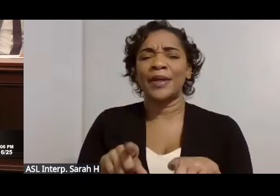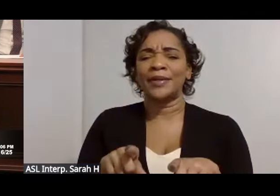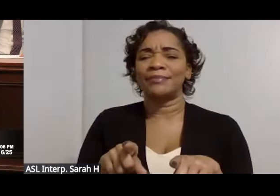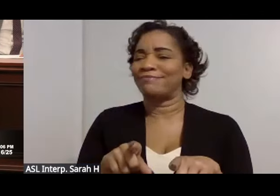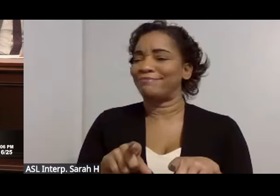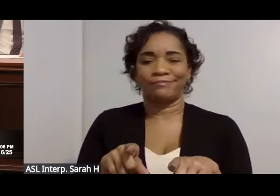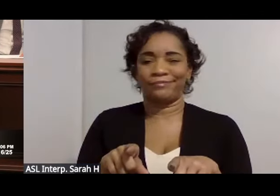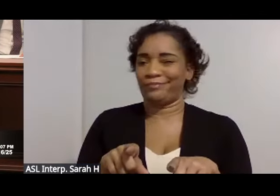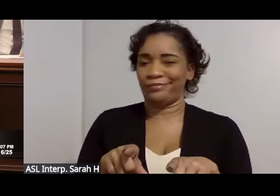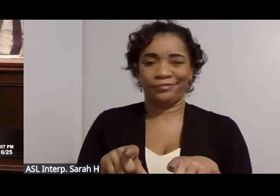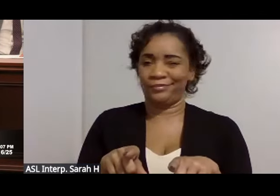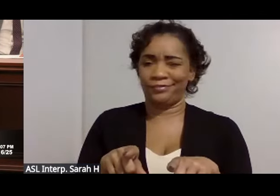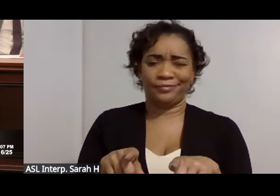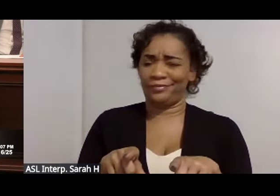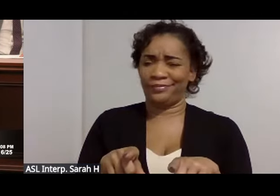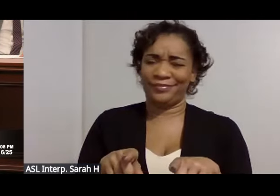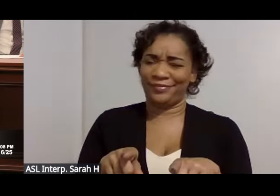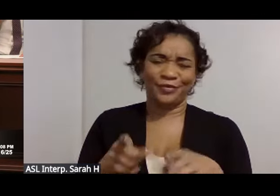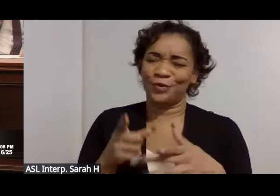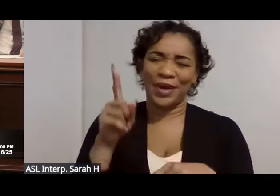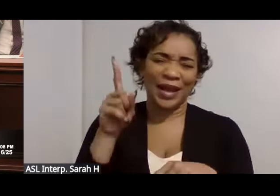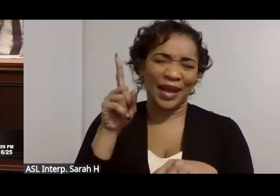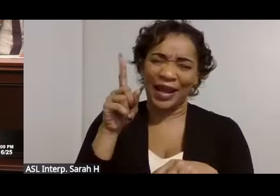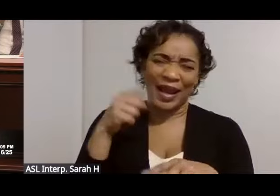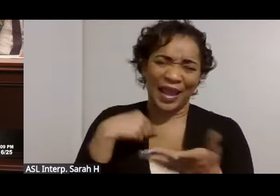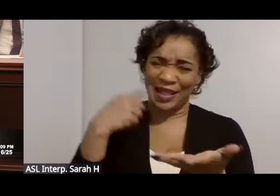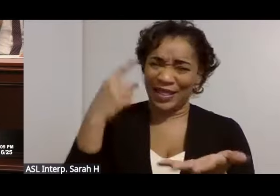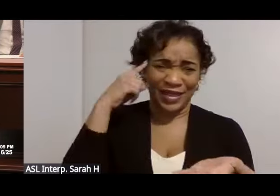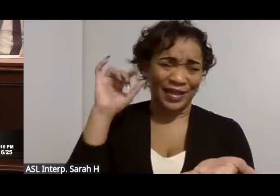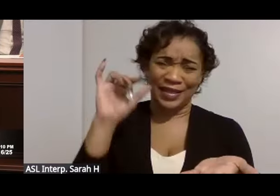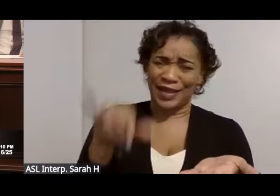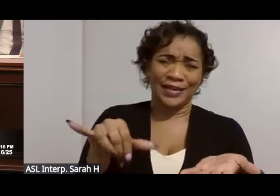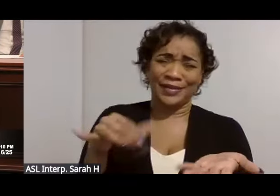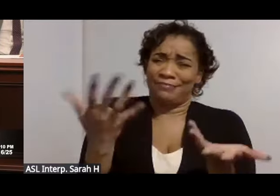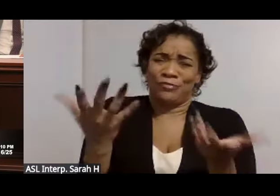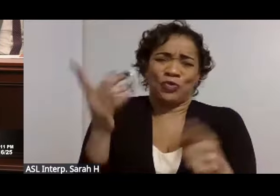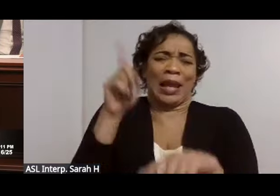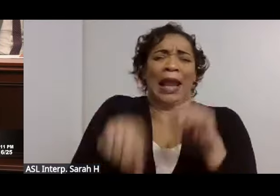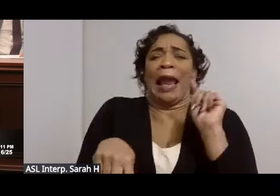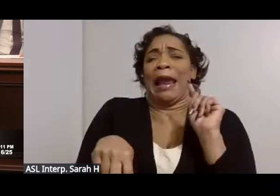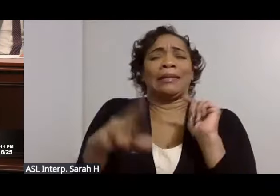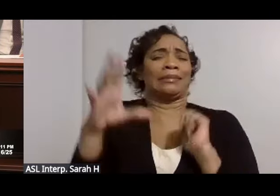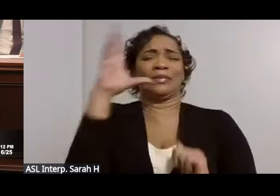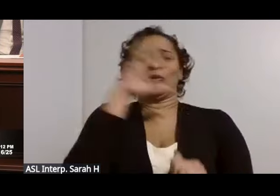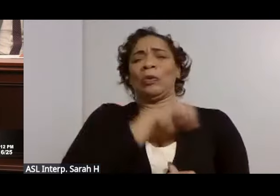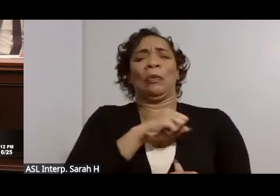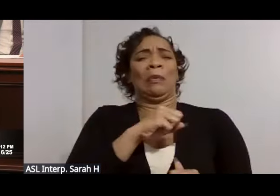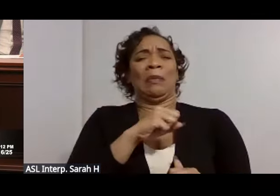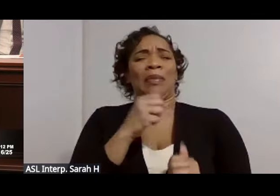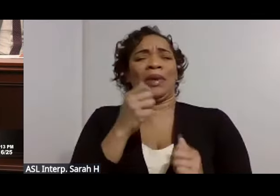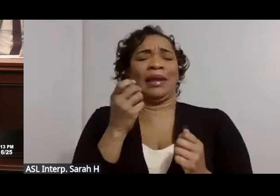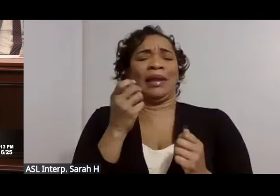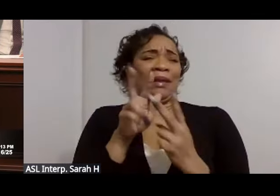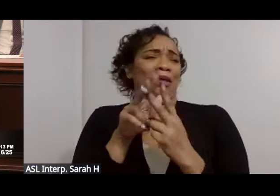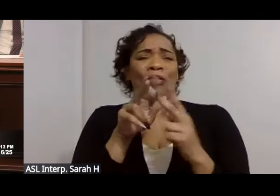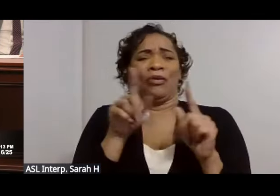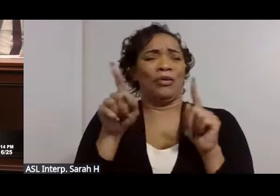not only not certain, I think it's wide open. But there's another issue here, which is, I